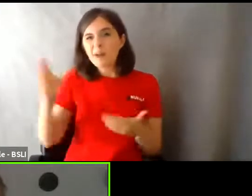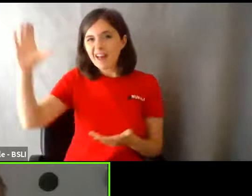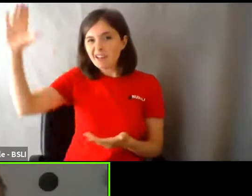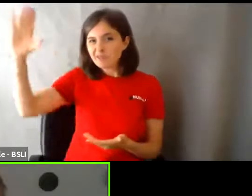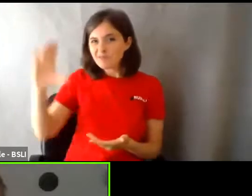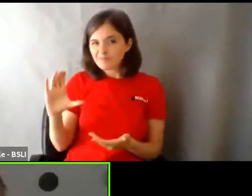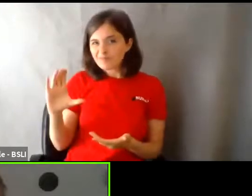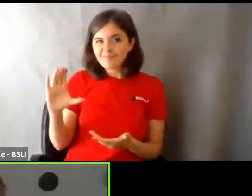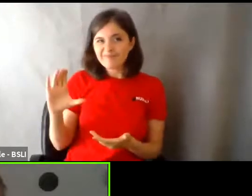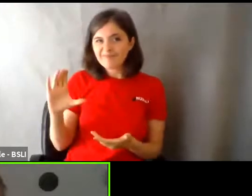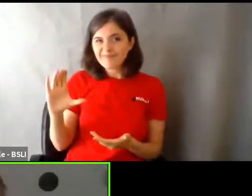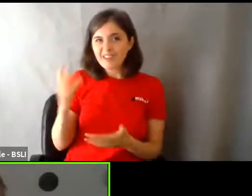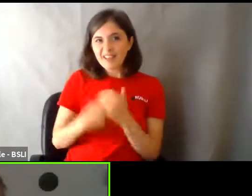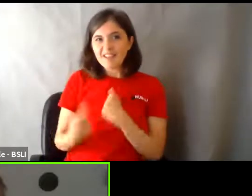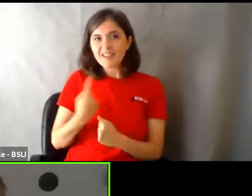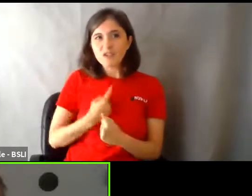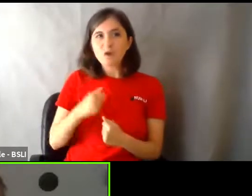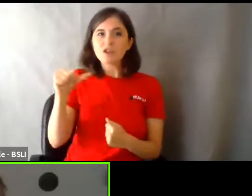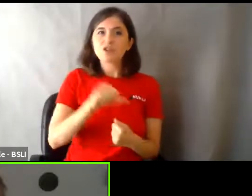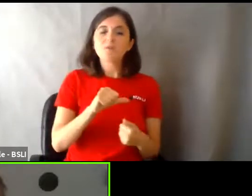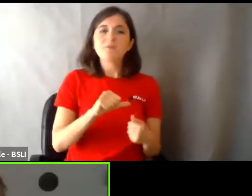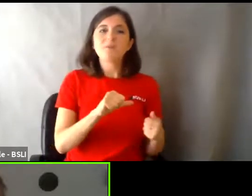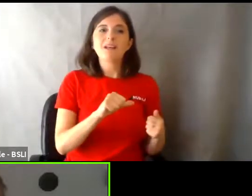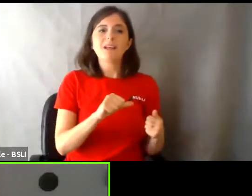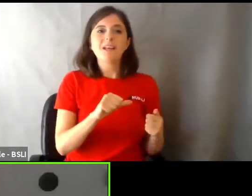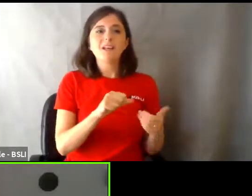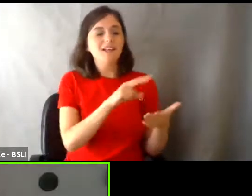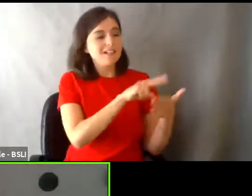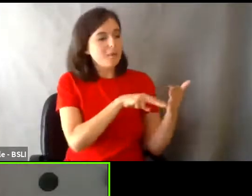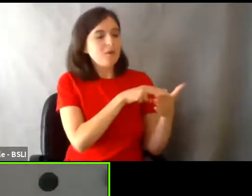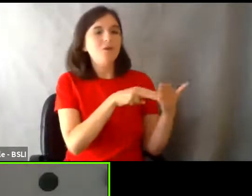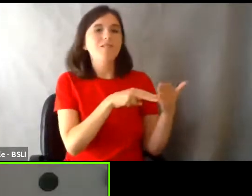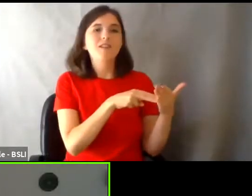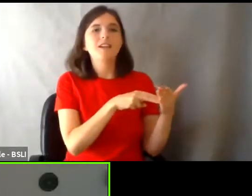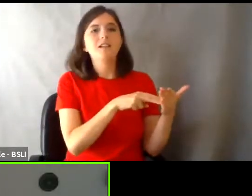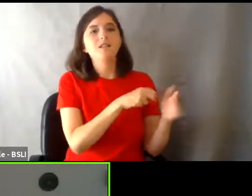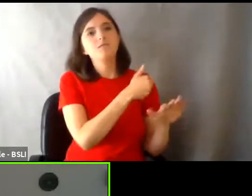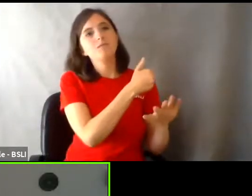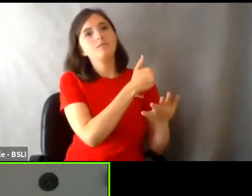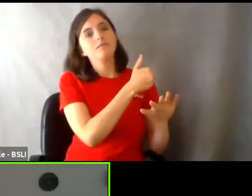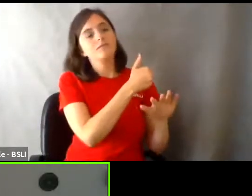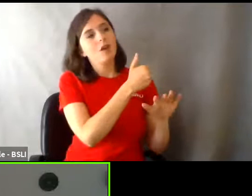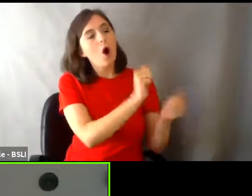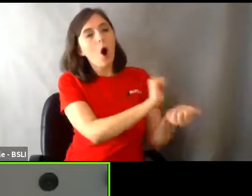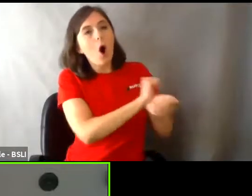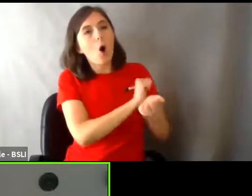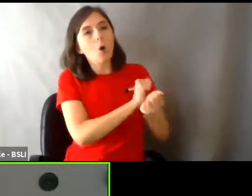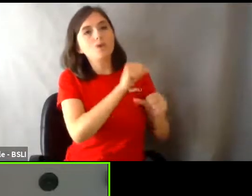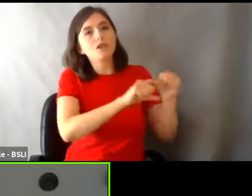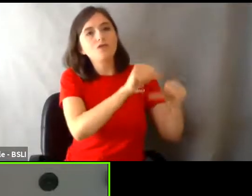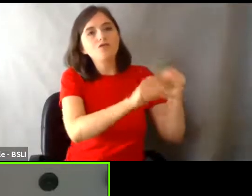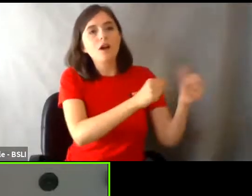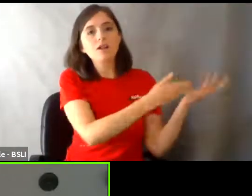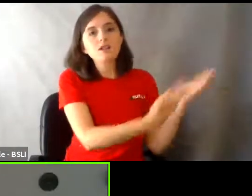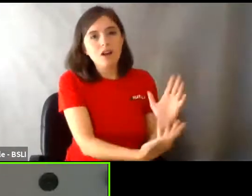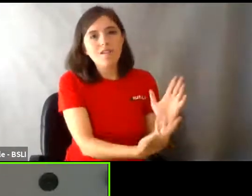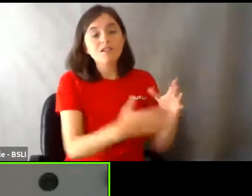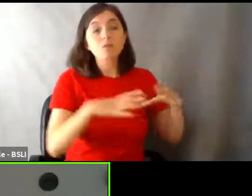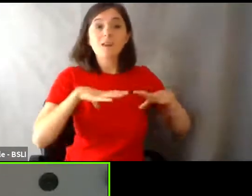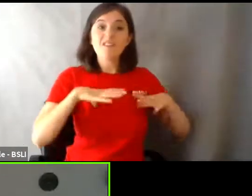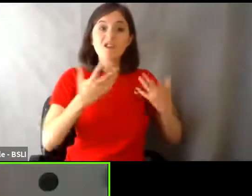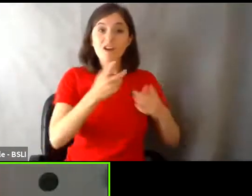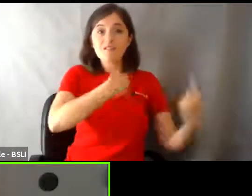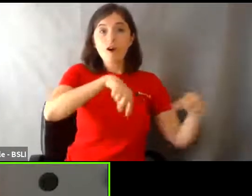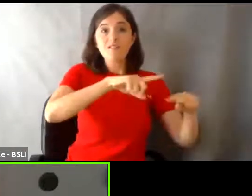actually construct a system of kind of demographically owned and run services that were free for everyone at the point of